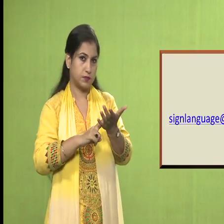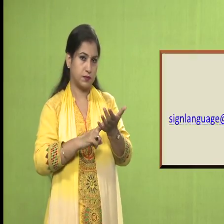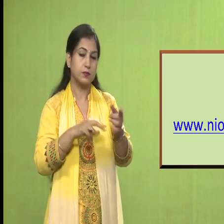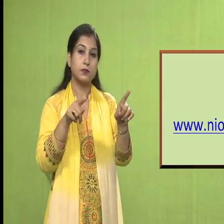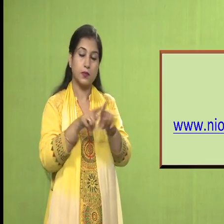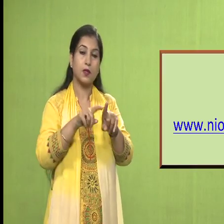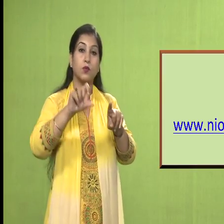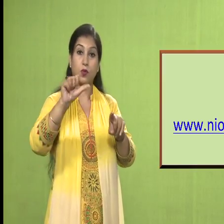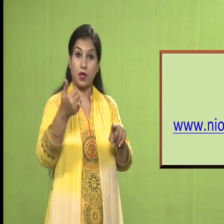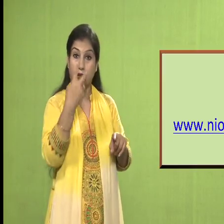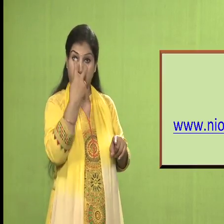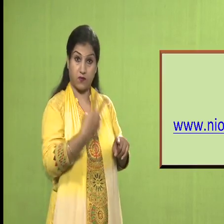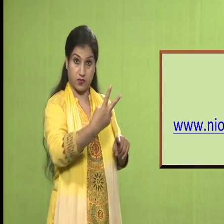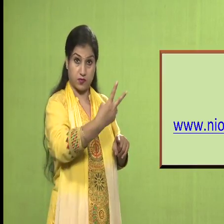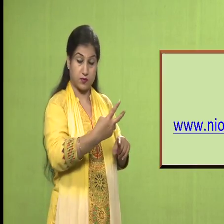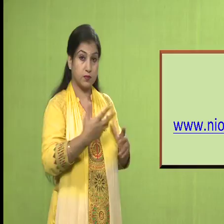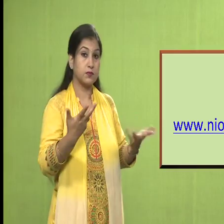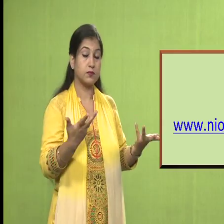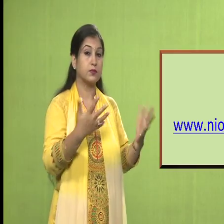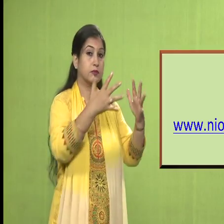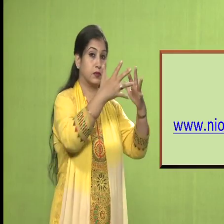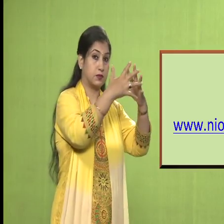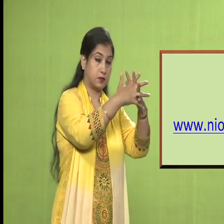You can also visit our website at